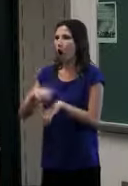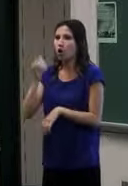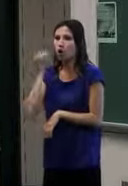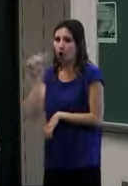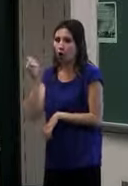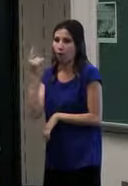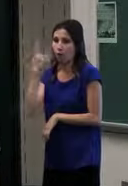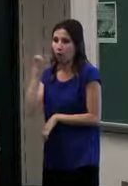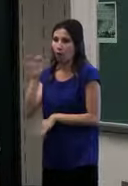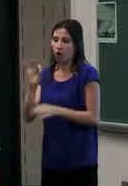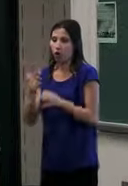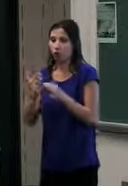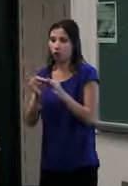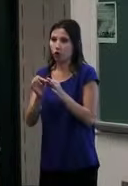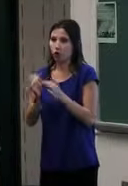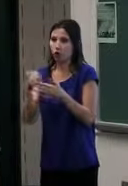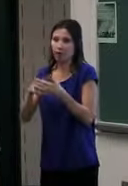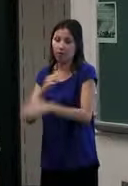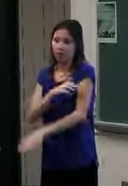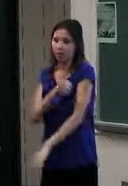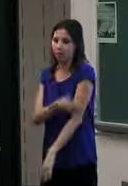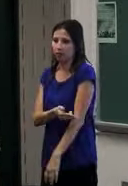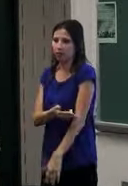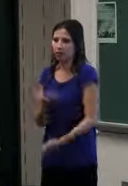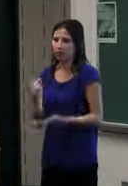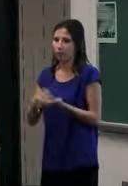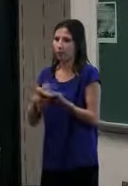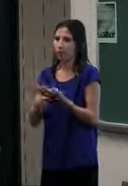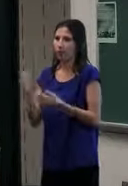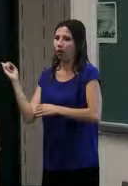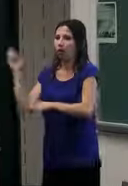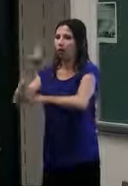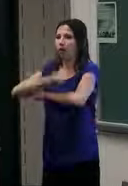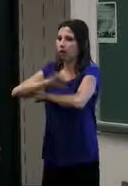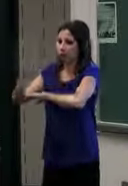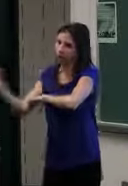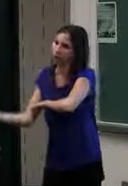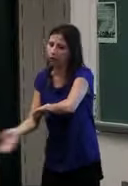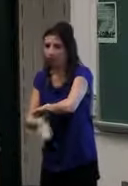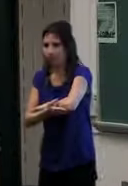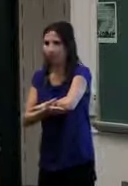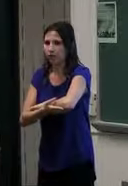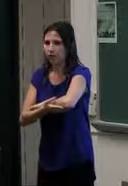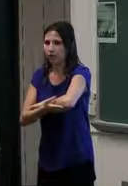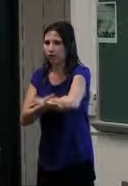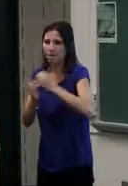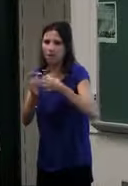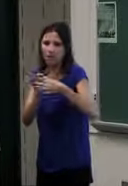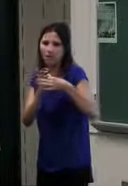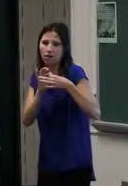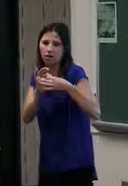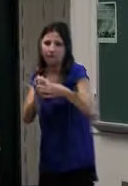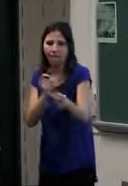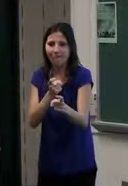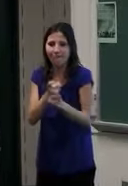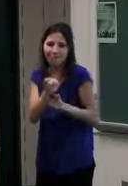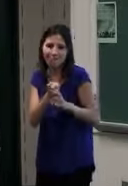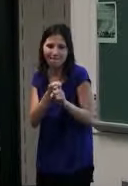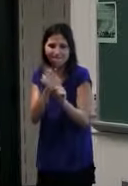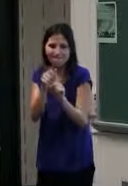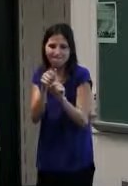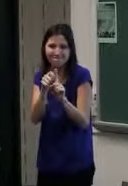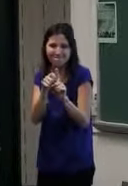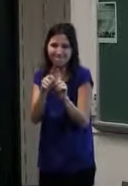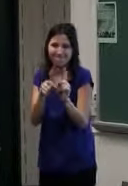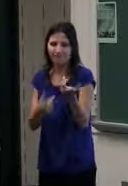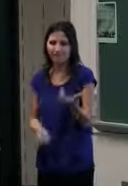with him all day sometimes. And we have a relationship that's just, we can be sarcastic with each other. We can